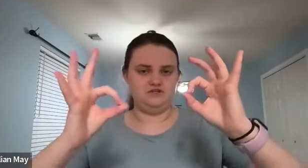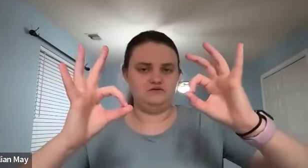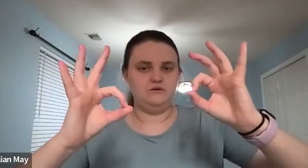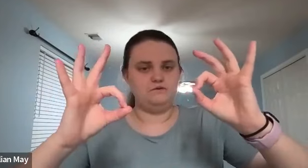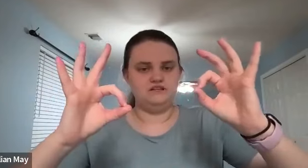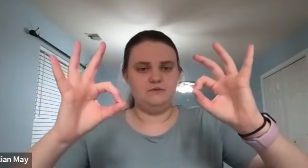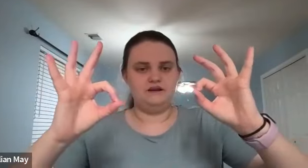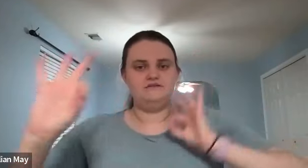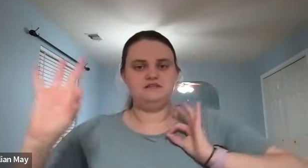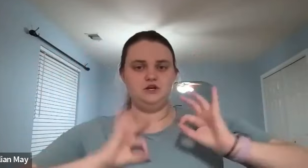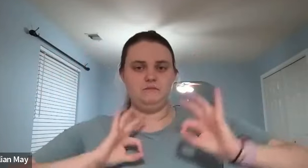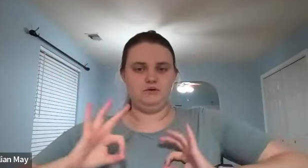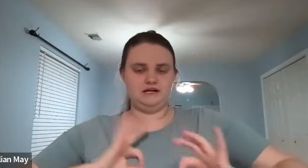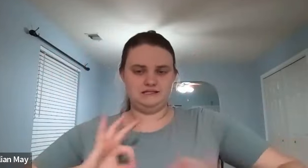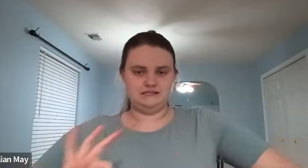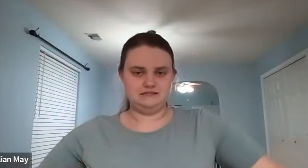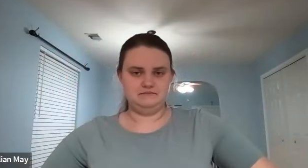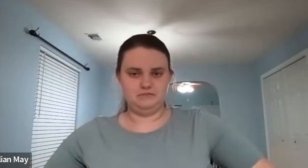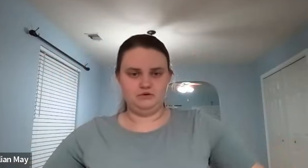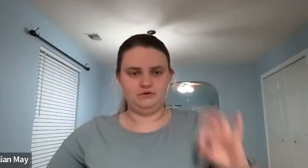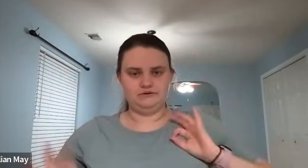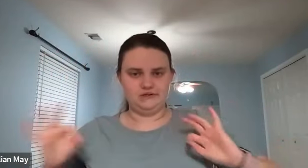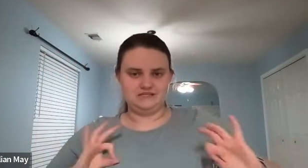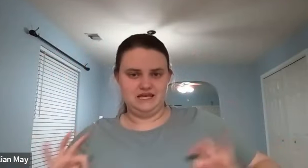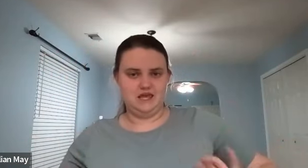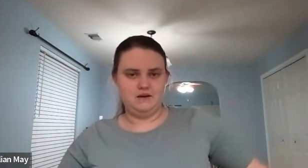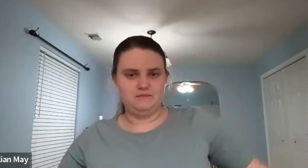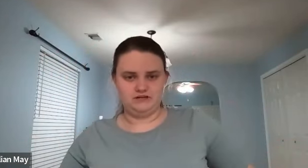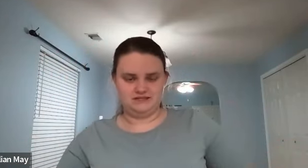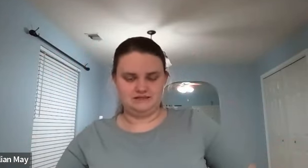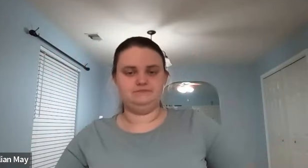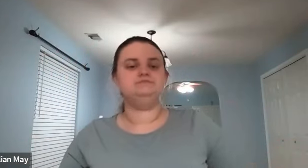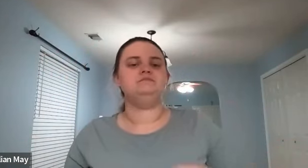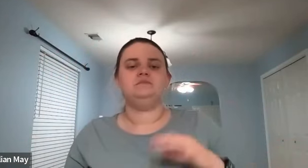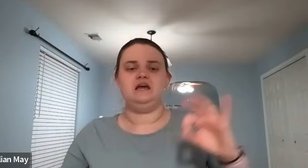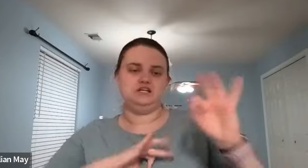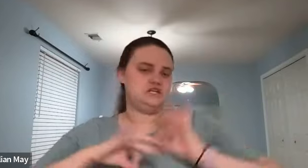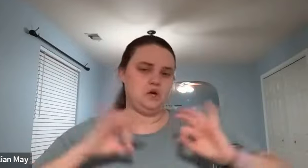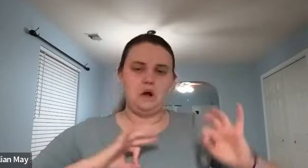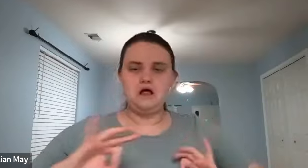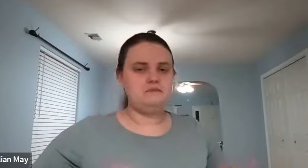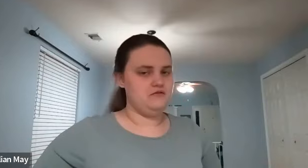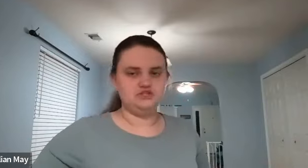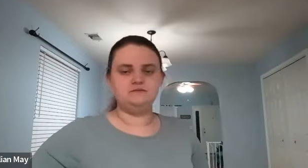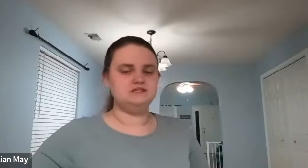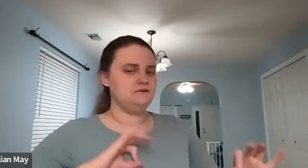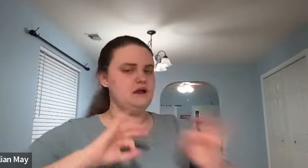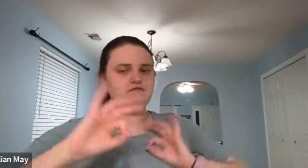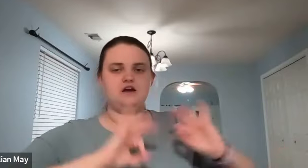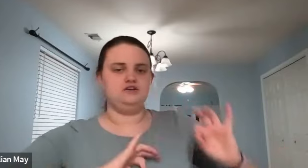two almost like open Fs and you go polka dots. Polka dots. Yeah, polka dots. And you just kind of go all around. There's no specific way of how you just